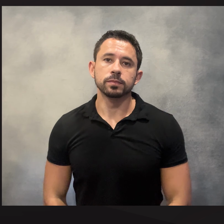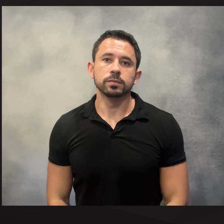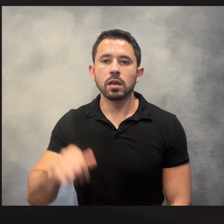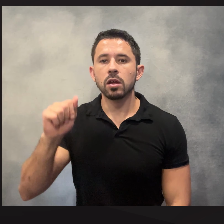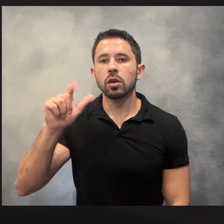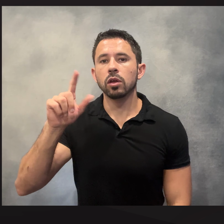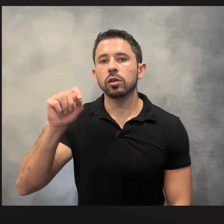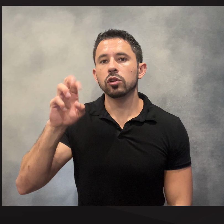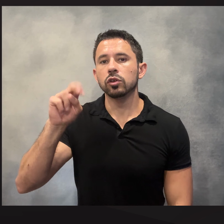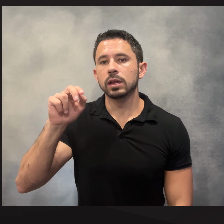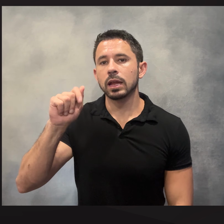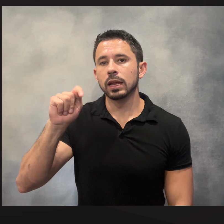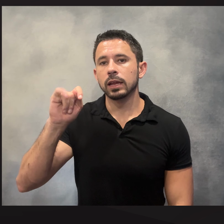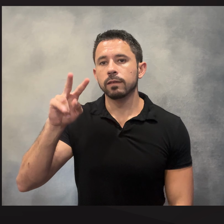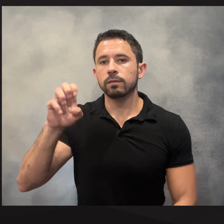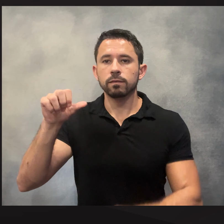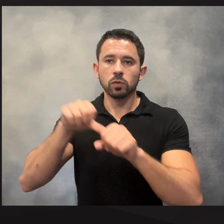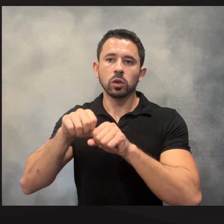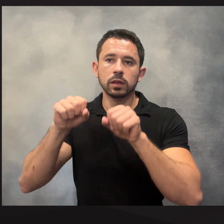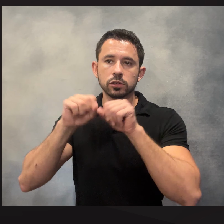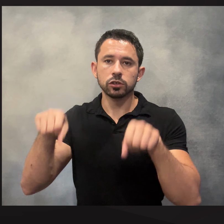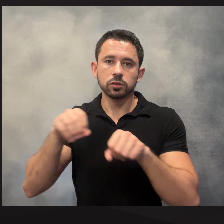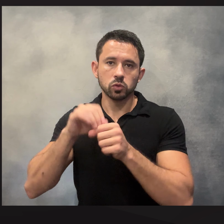Alternative fuel stations in New York.